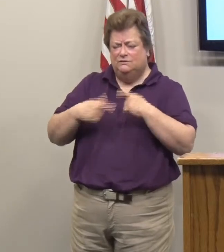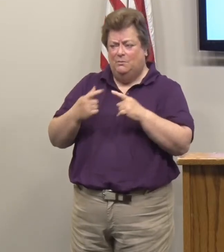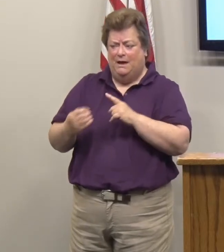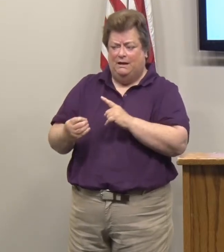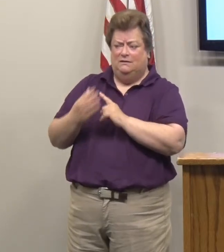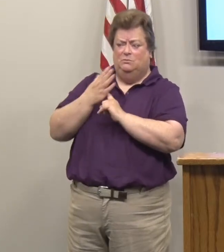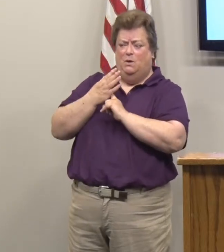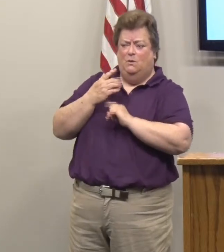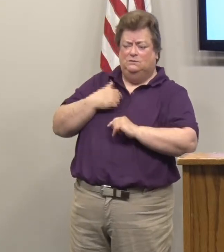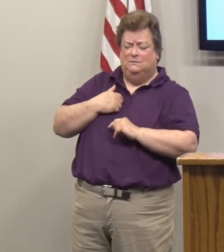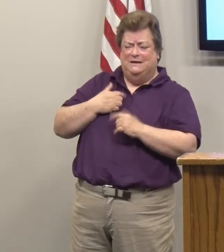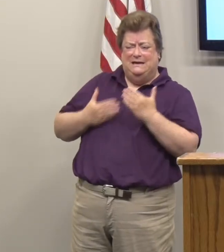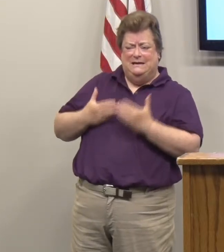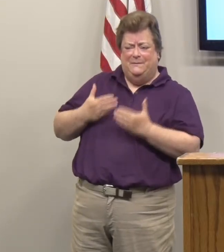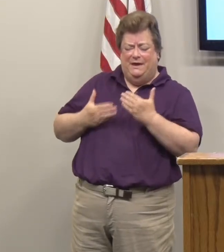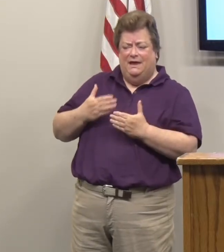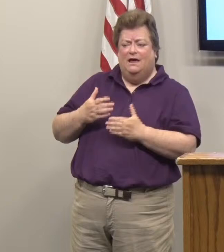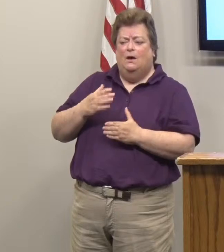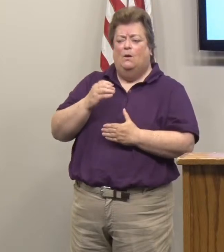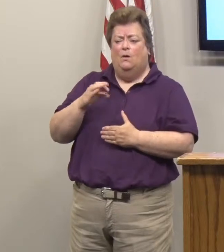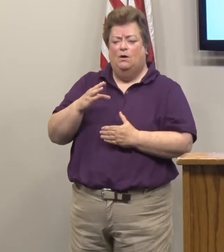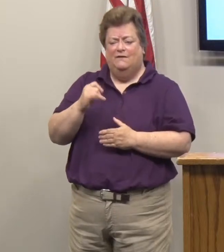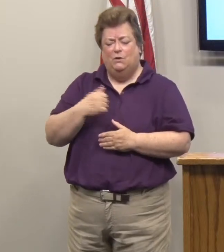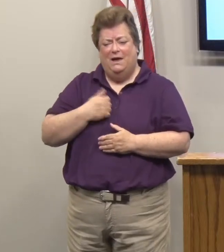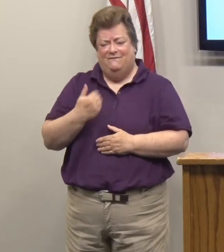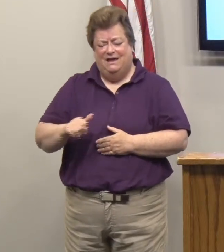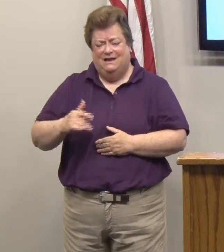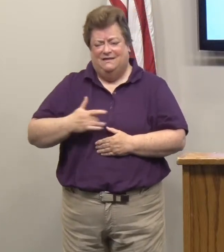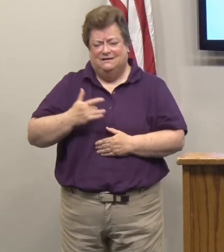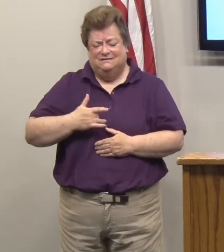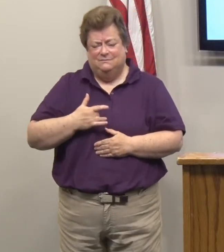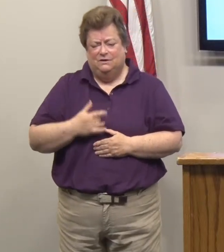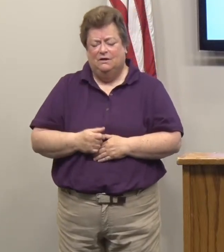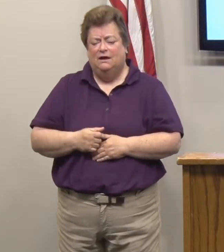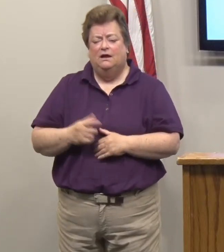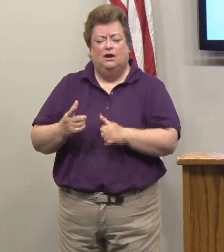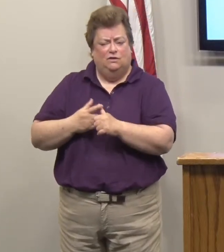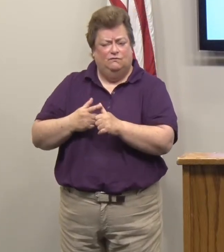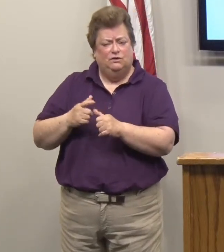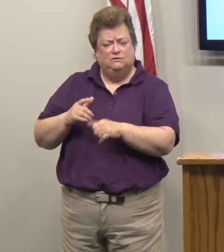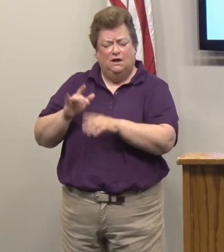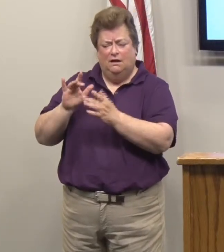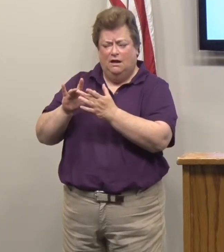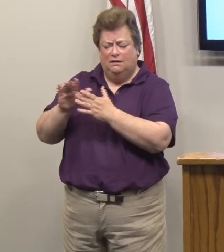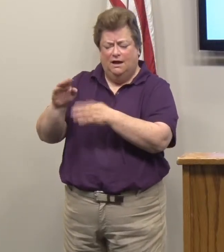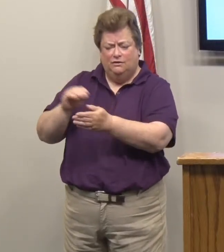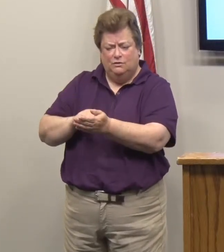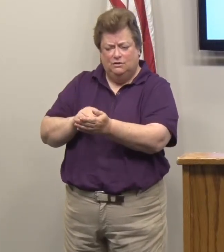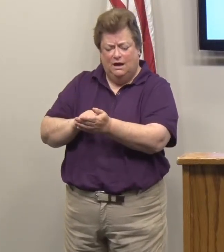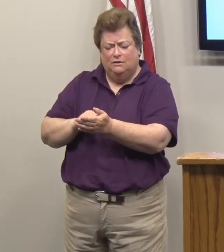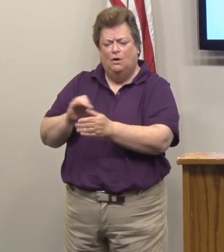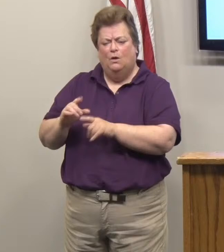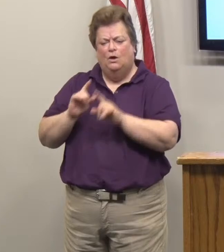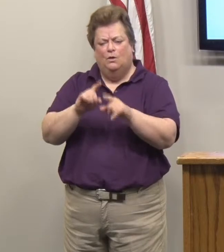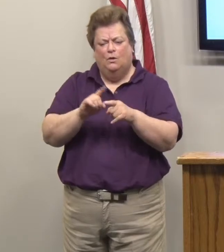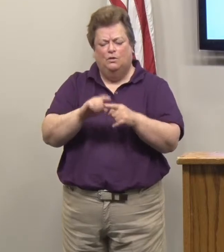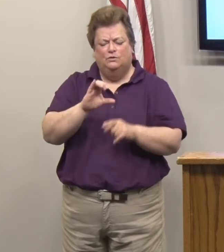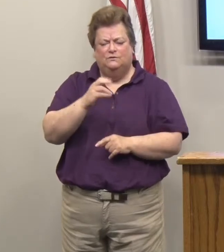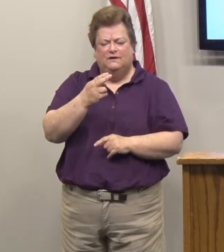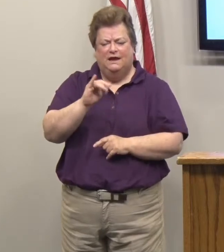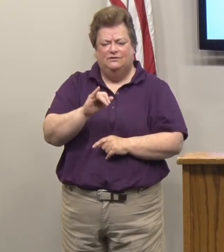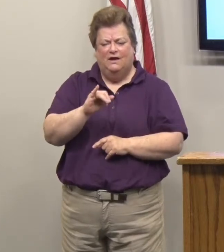all the tests that have been completed. We continue to strongly urge you to sign up to get tested if you have concerns